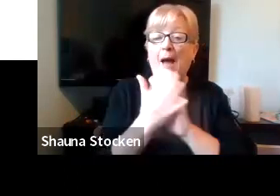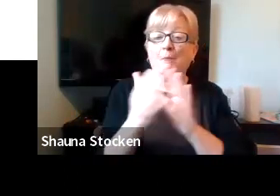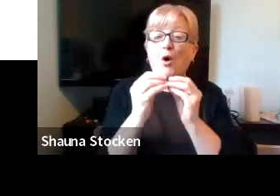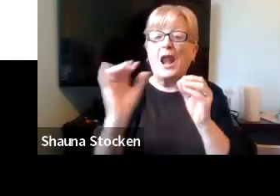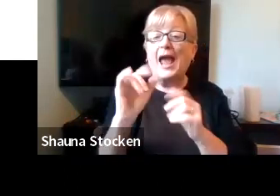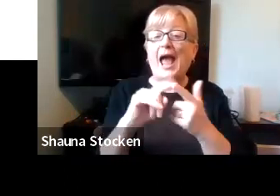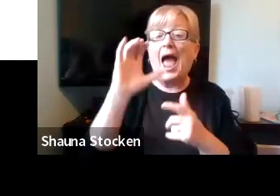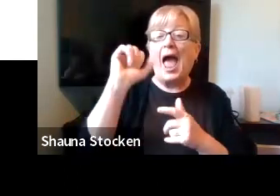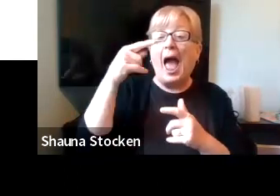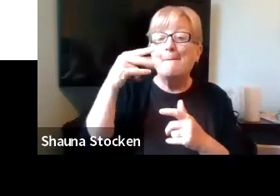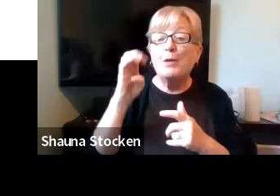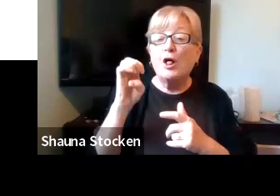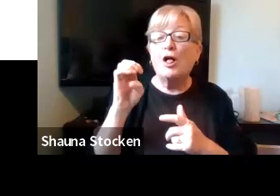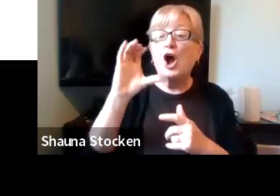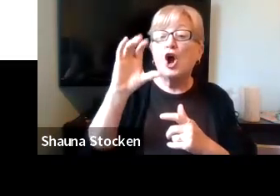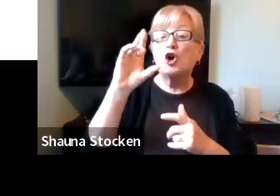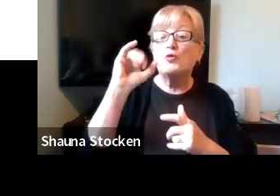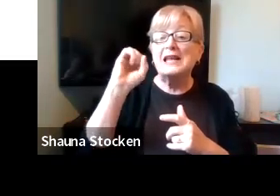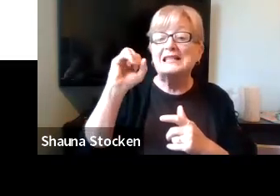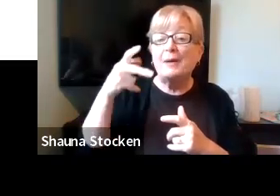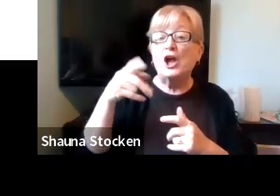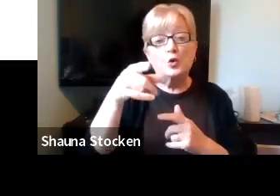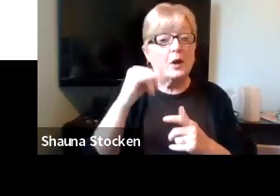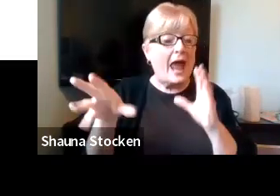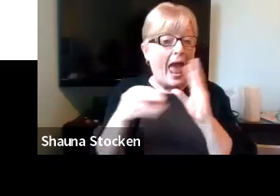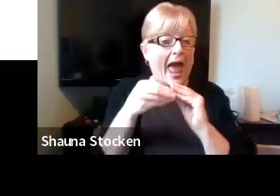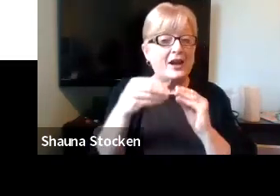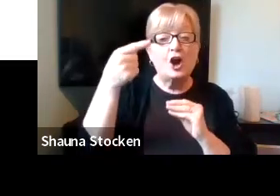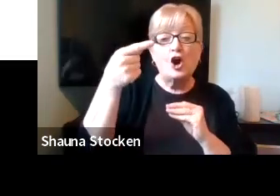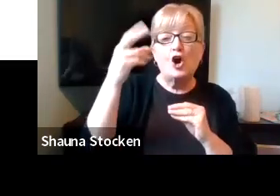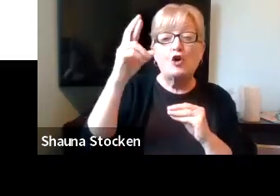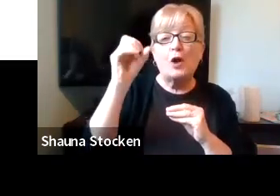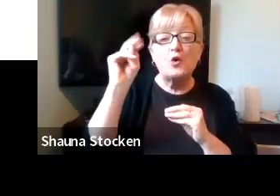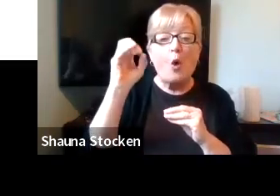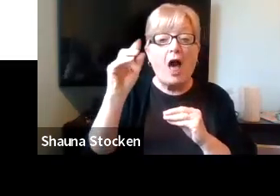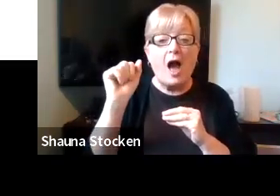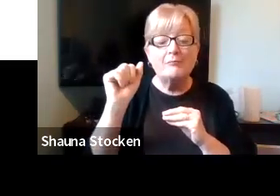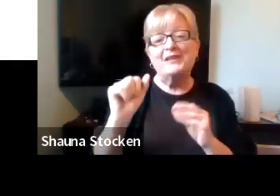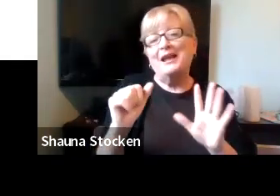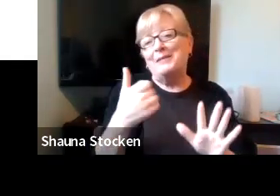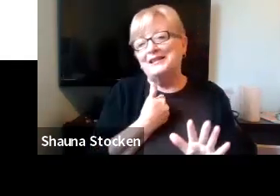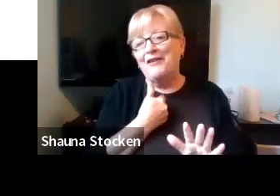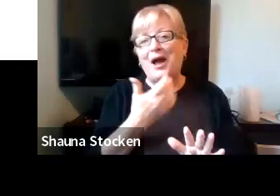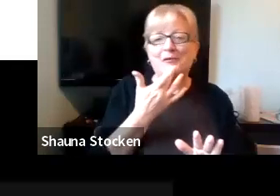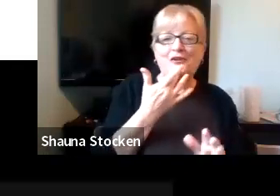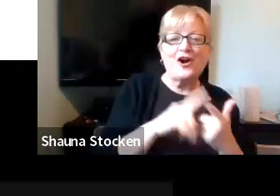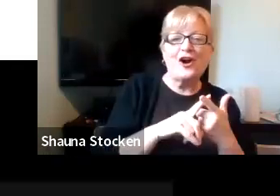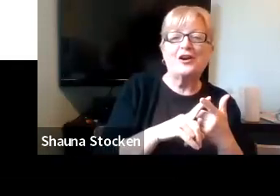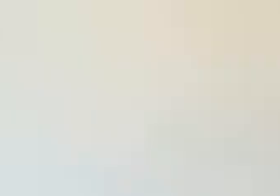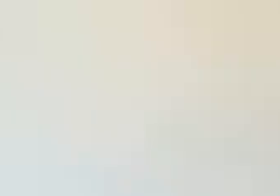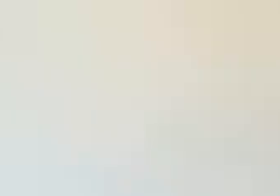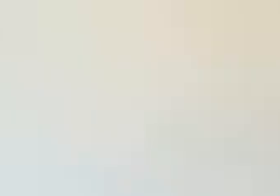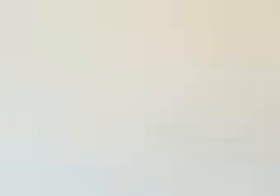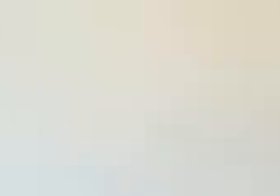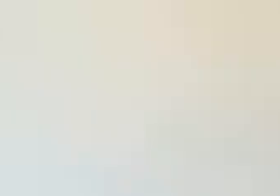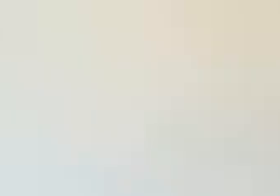add granola at the top. I actually prefer just the baked apples, and I thought it might be a nice recipe. Screen sharing needed controls to